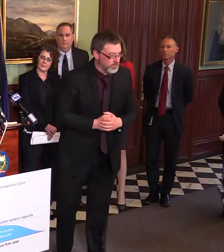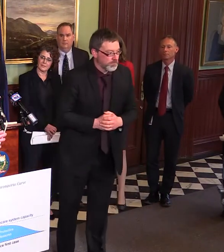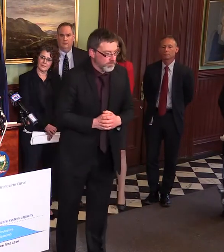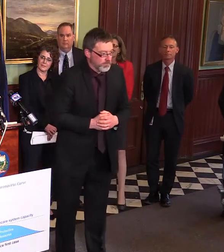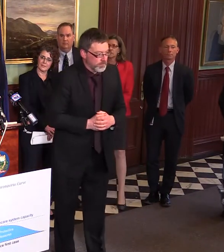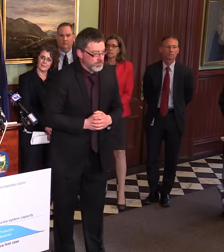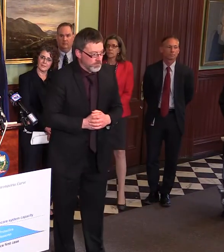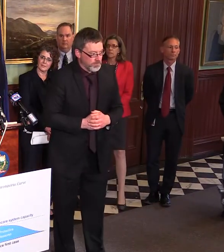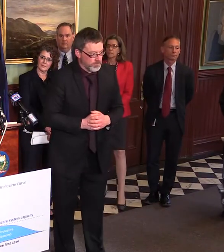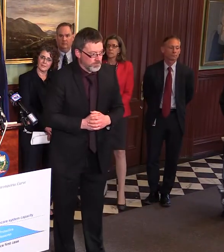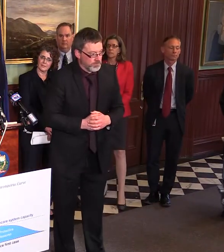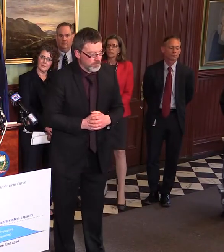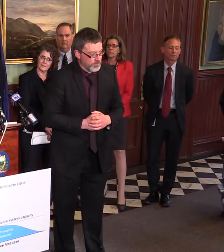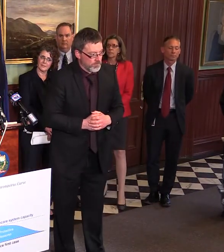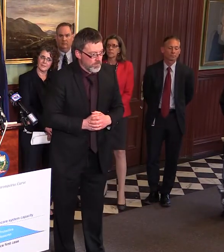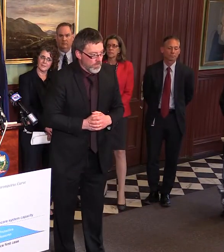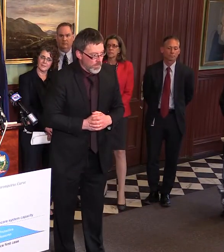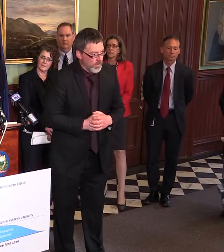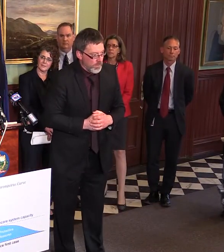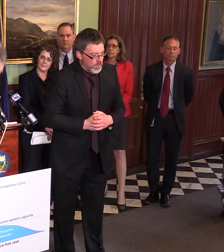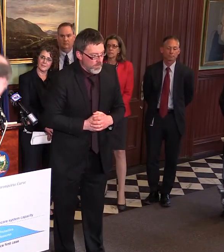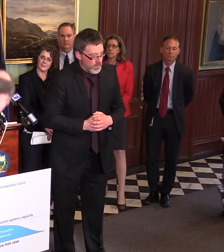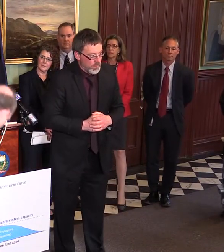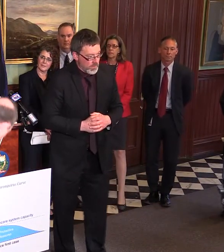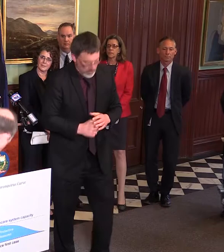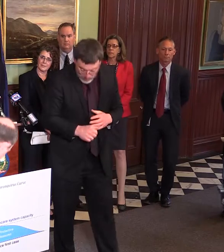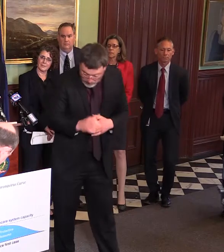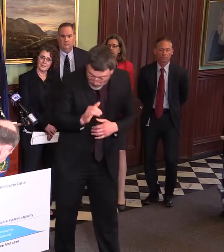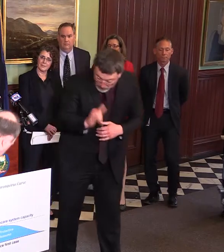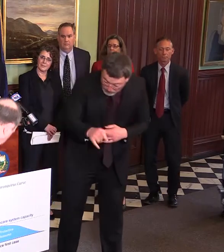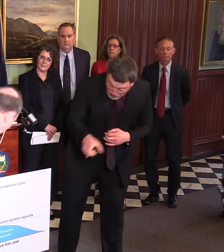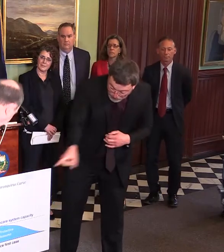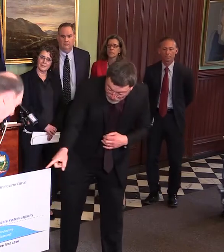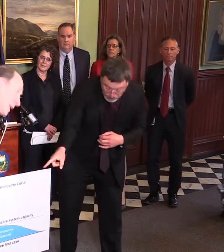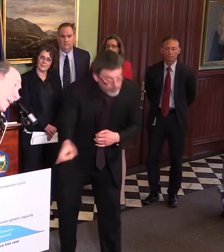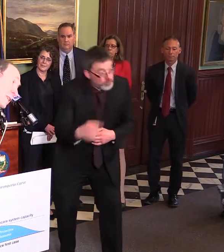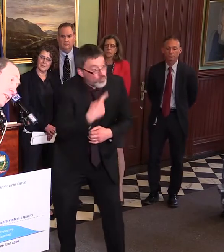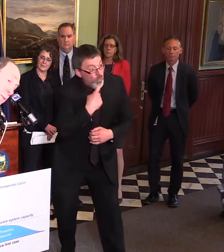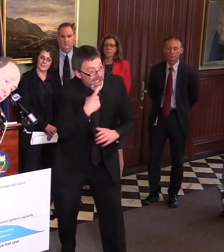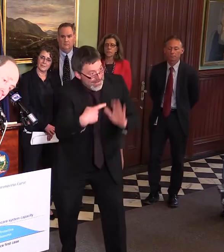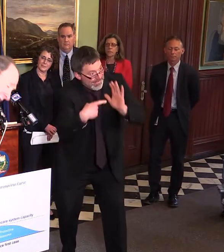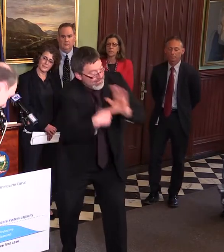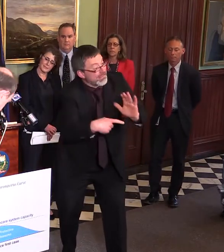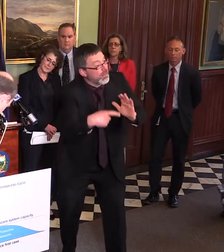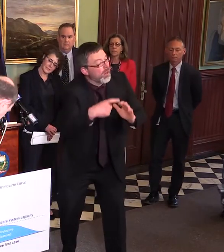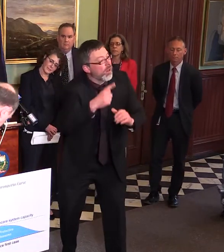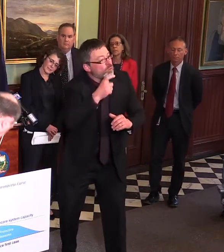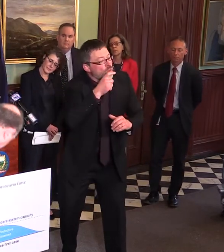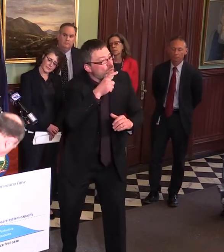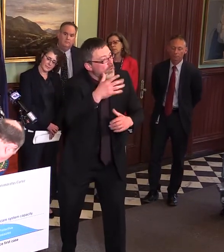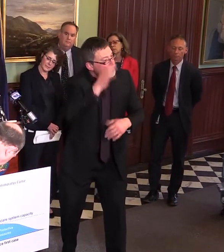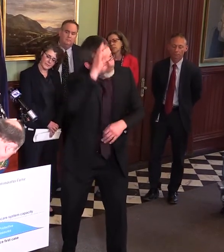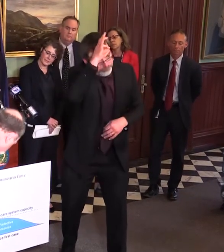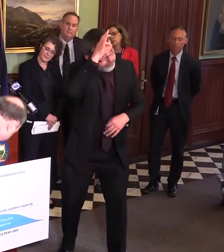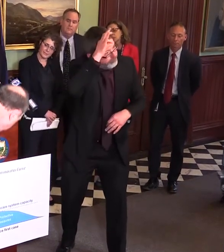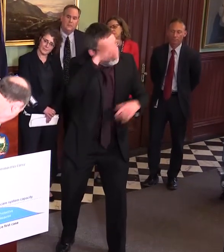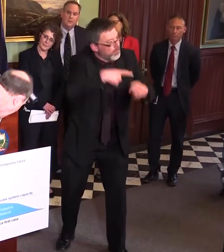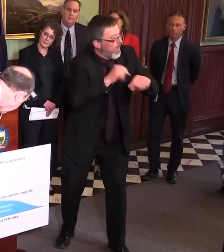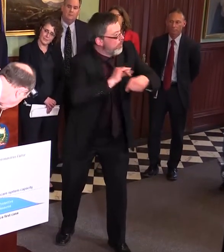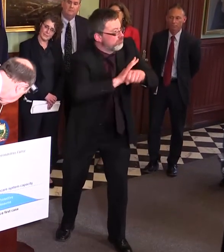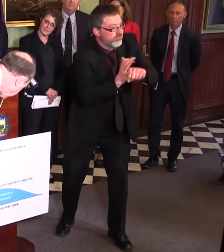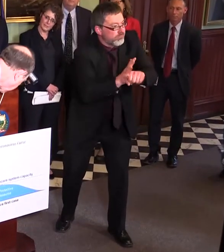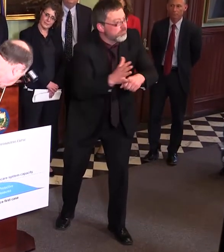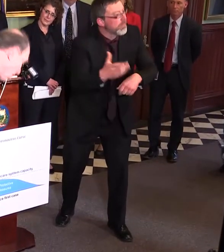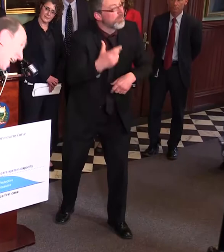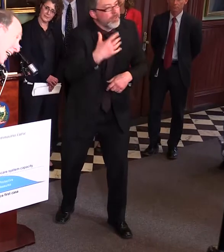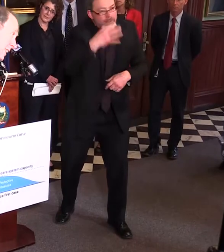rapid expansion through the population. I'll call this a spike in the number of cases. Very